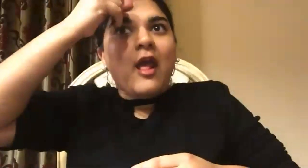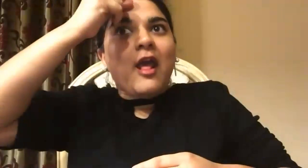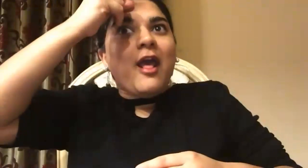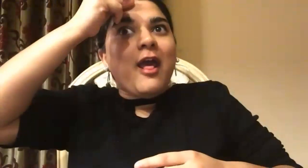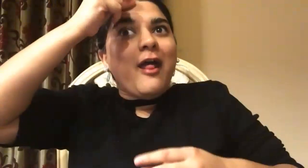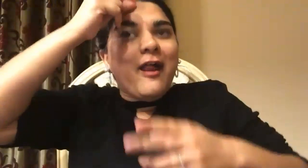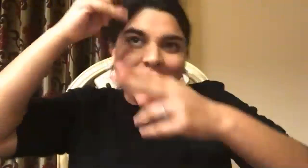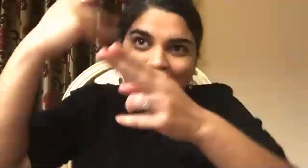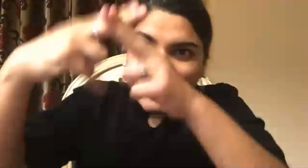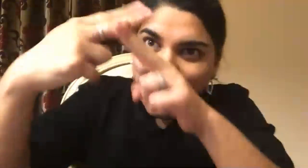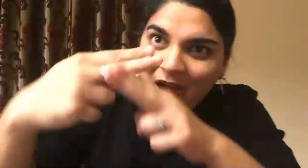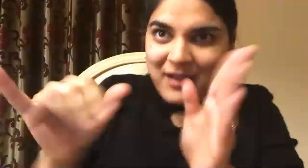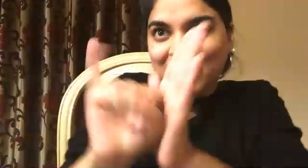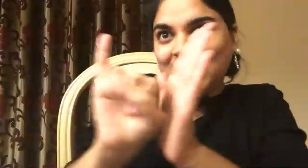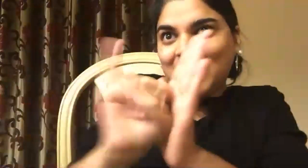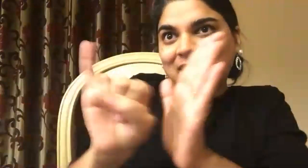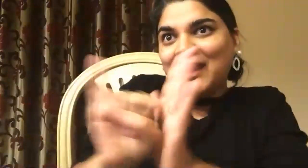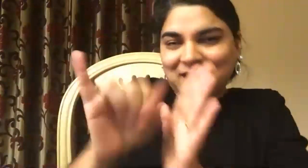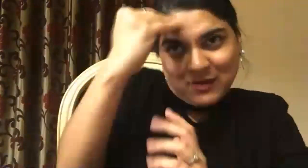specific movies, they have cultural competence to